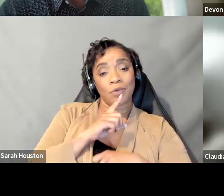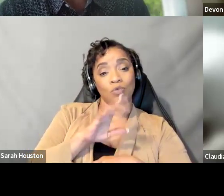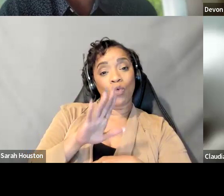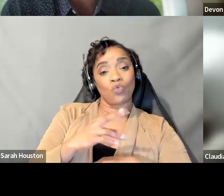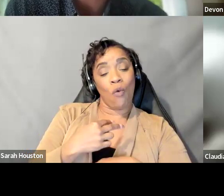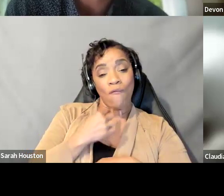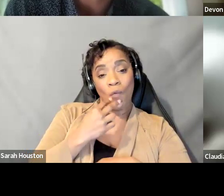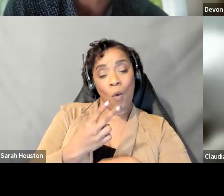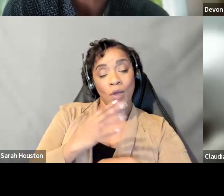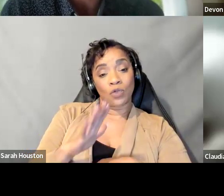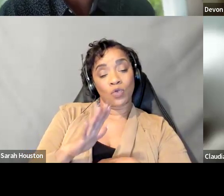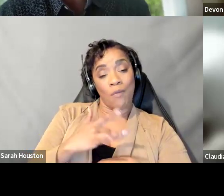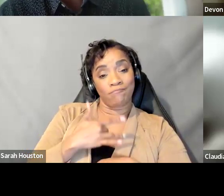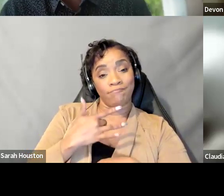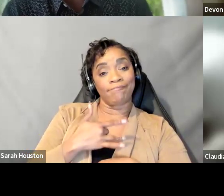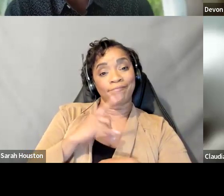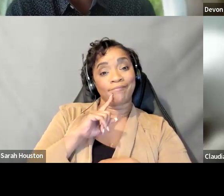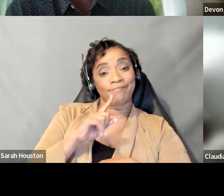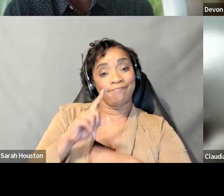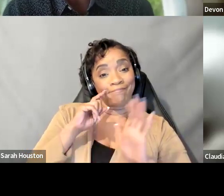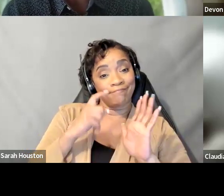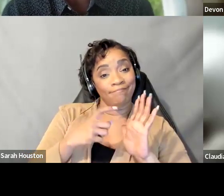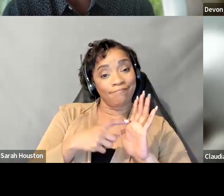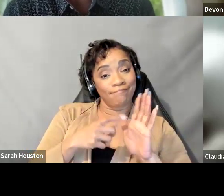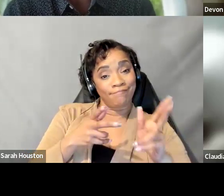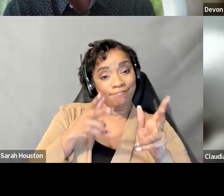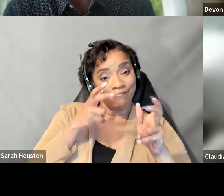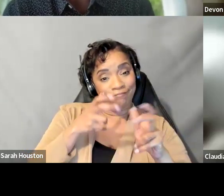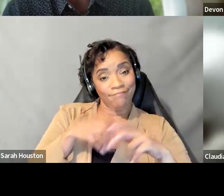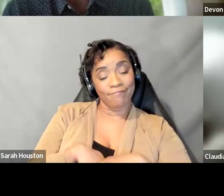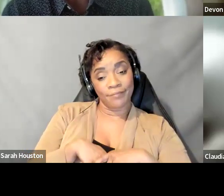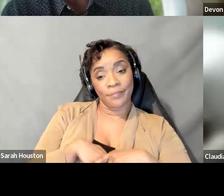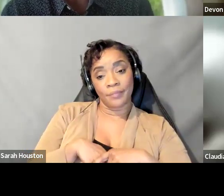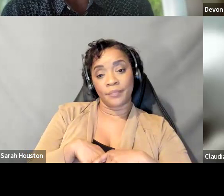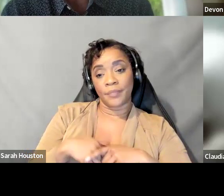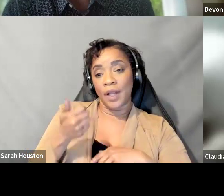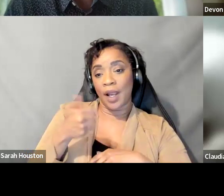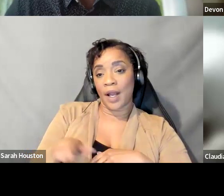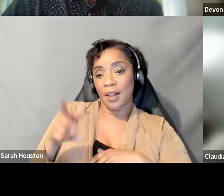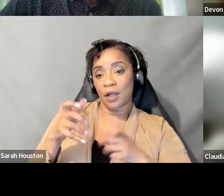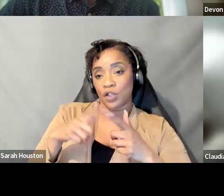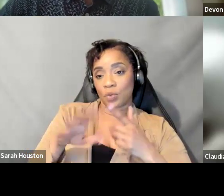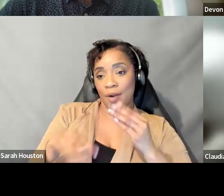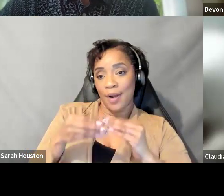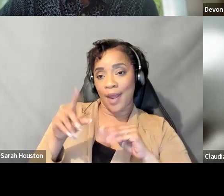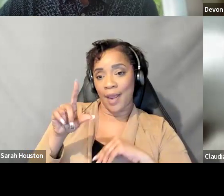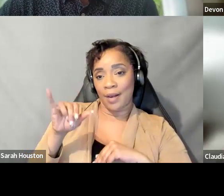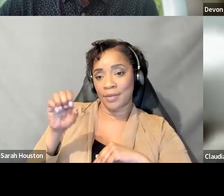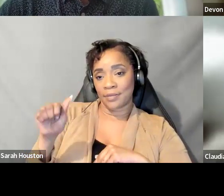Lisa, maybe did you have anything you want to add about inclusive research or kind of de-risking the research process?